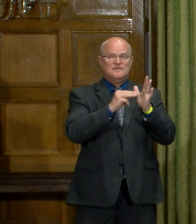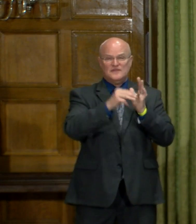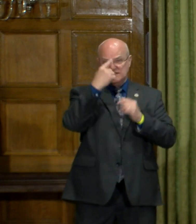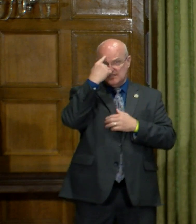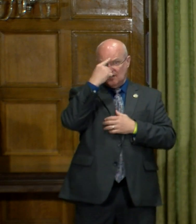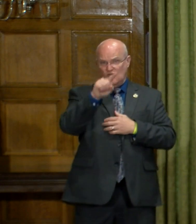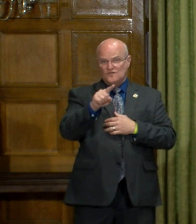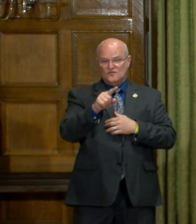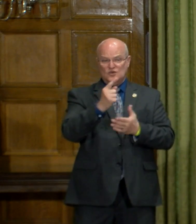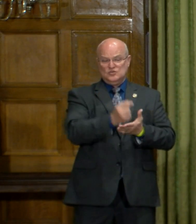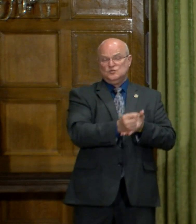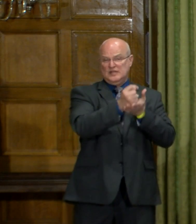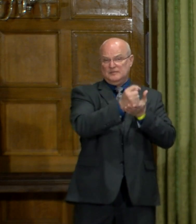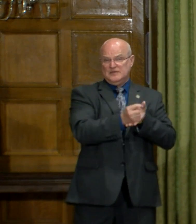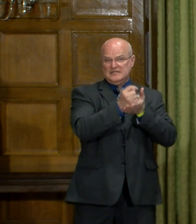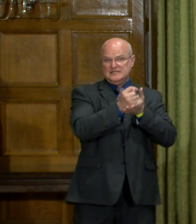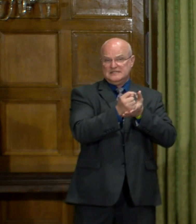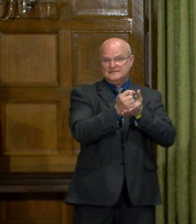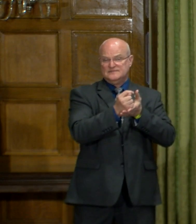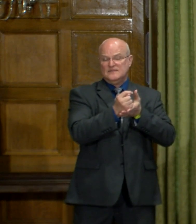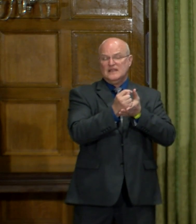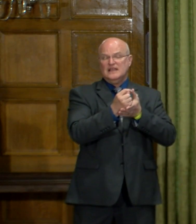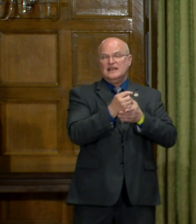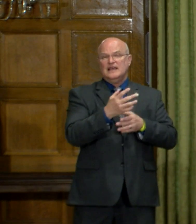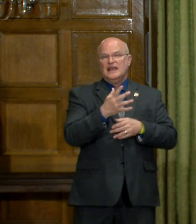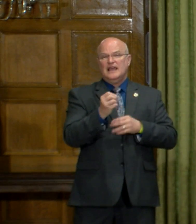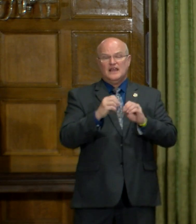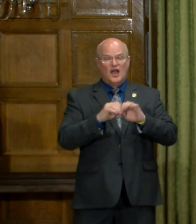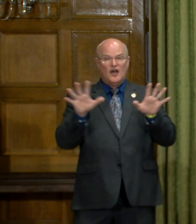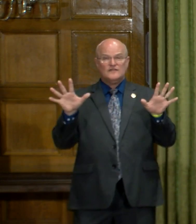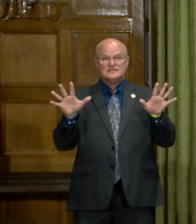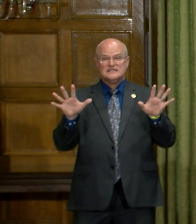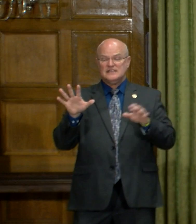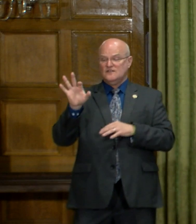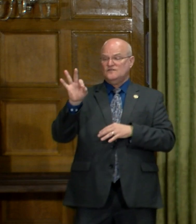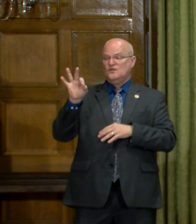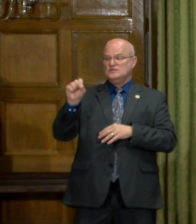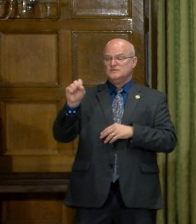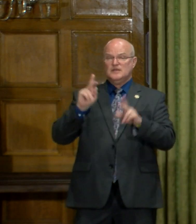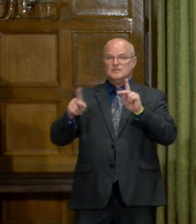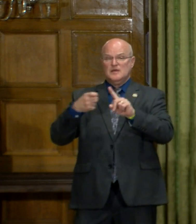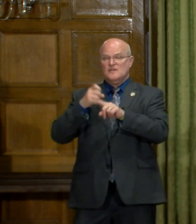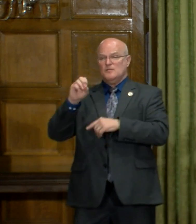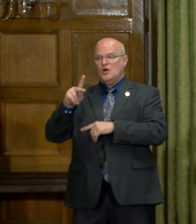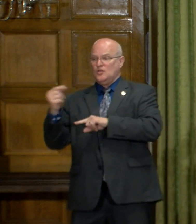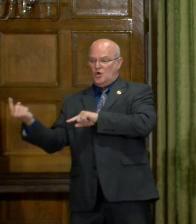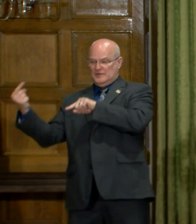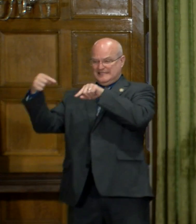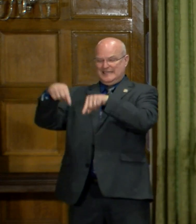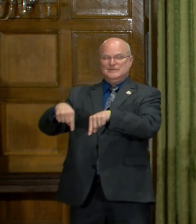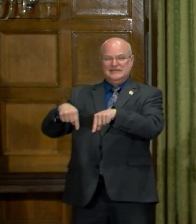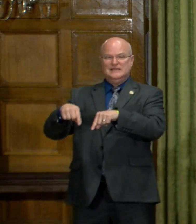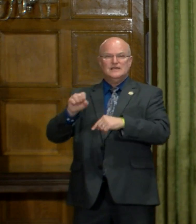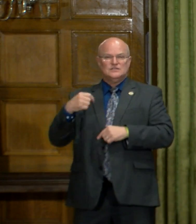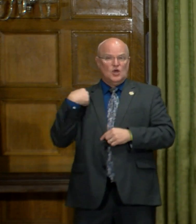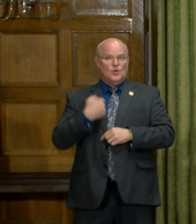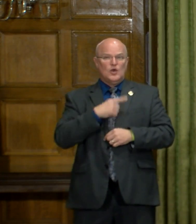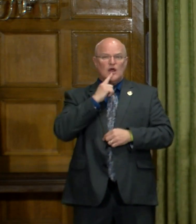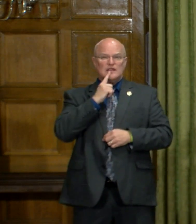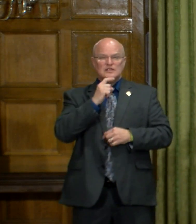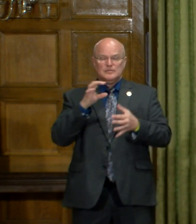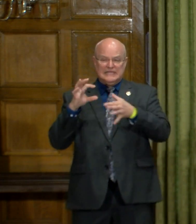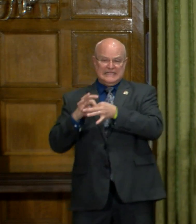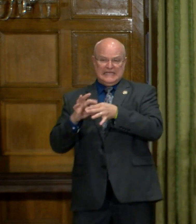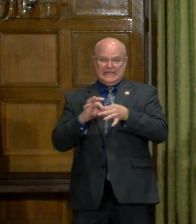Tennessee for treatment and facilities, and obviously in Fort Smith, people from Oklahoma come there. So we are a little